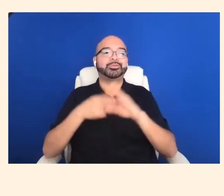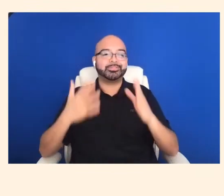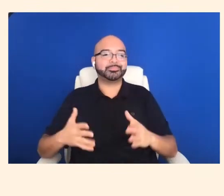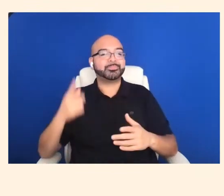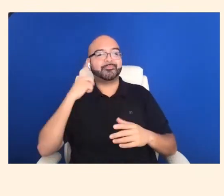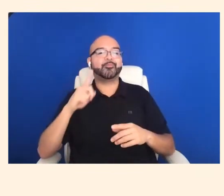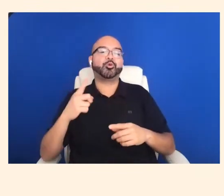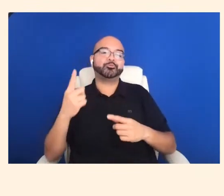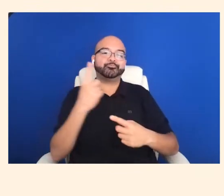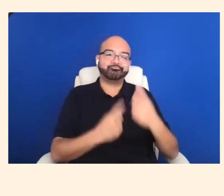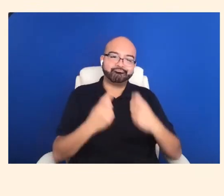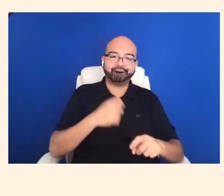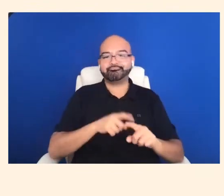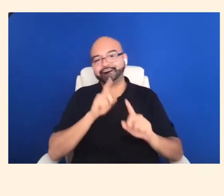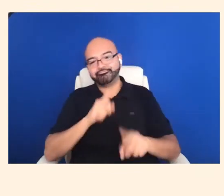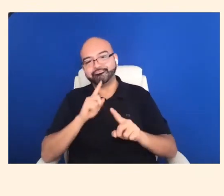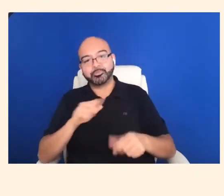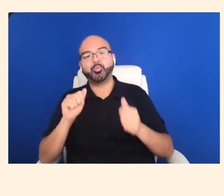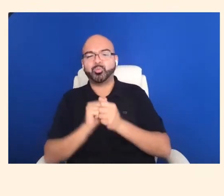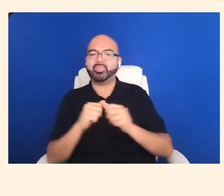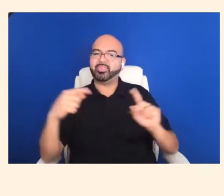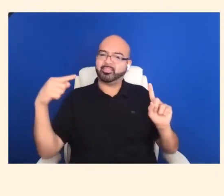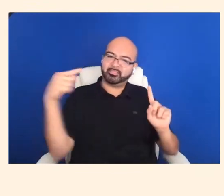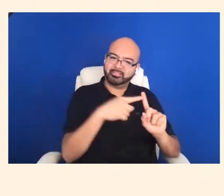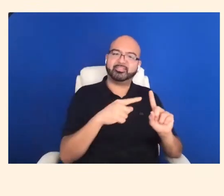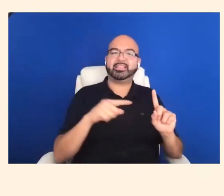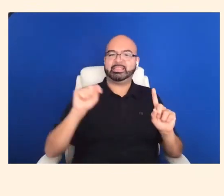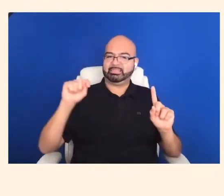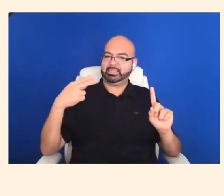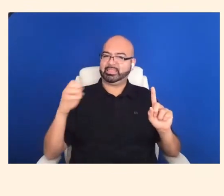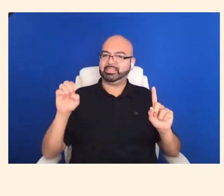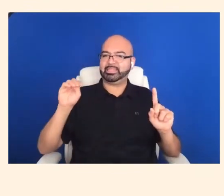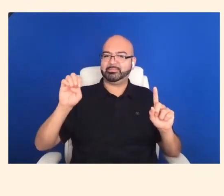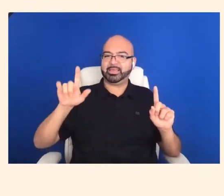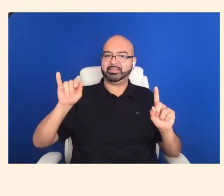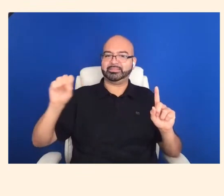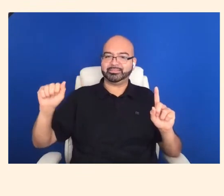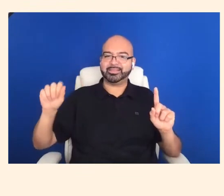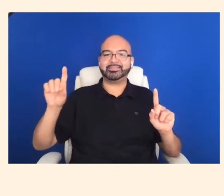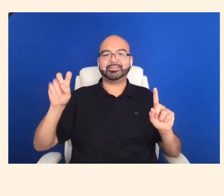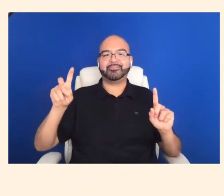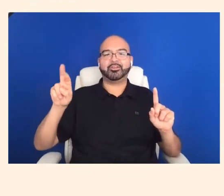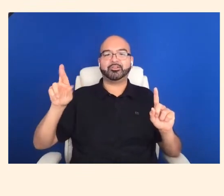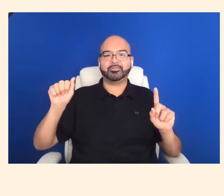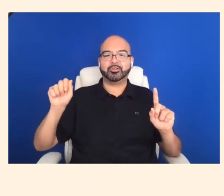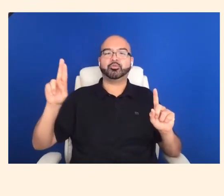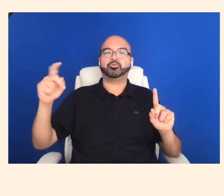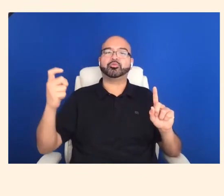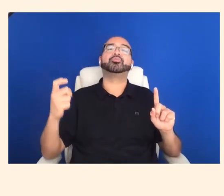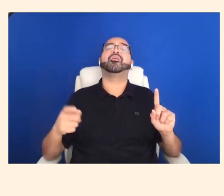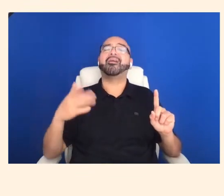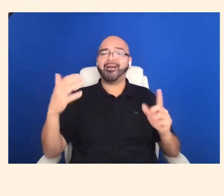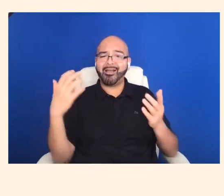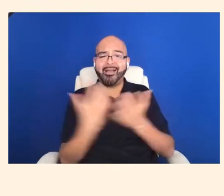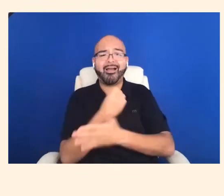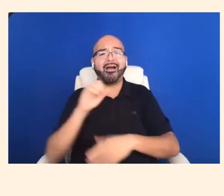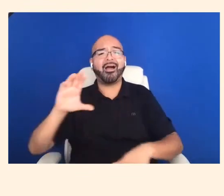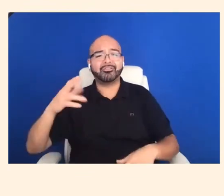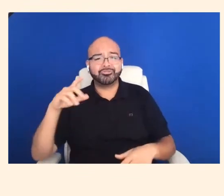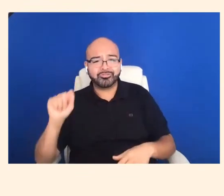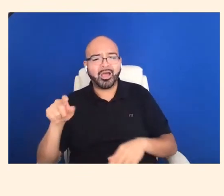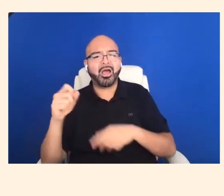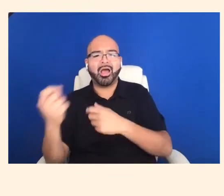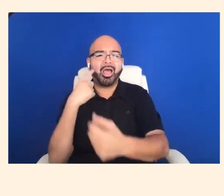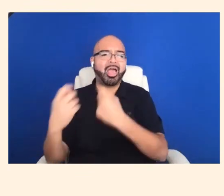session with the Melissa Devereaux. We encourage you to take advantage of the chat feature, ask us the questions, the